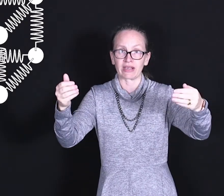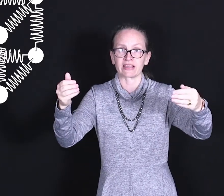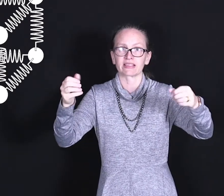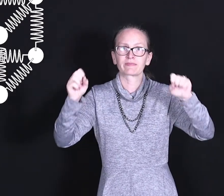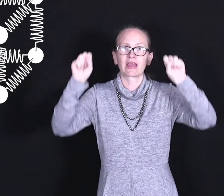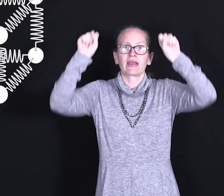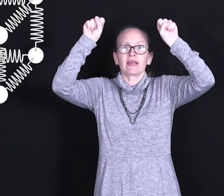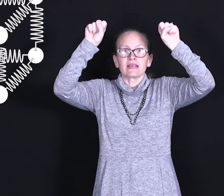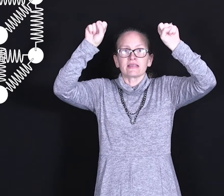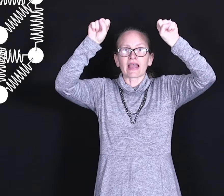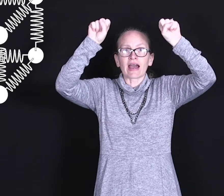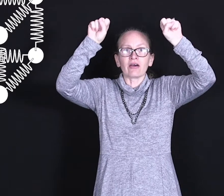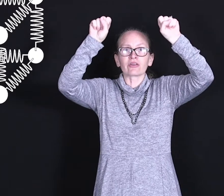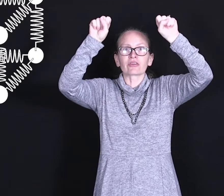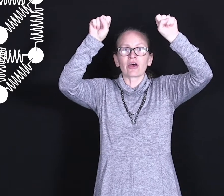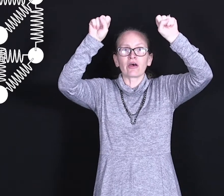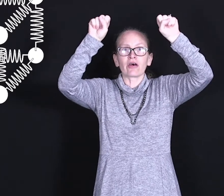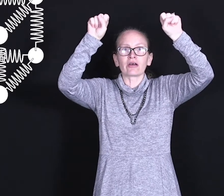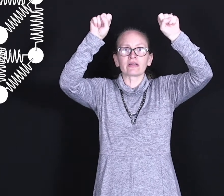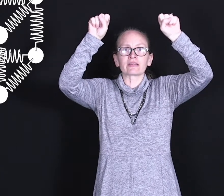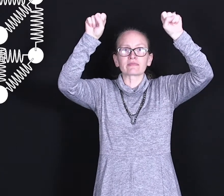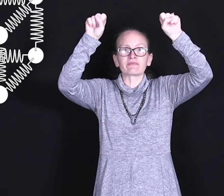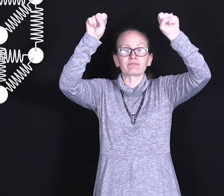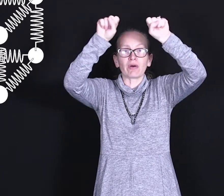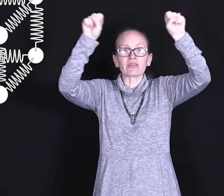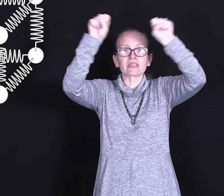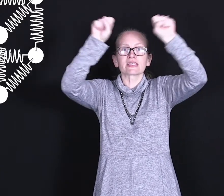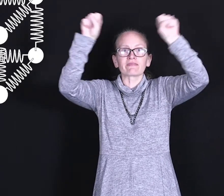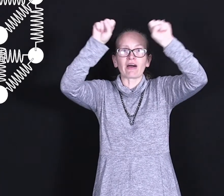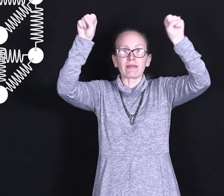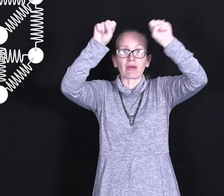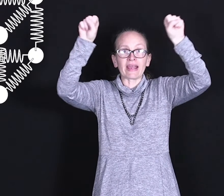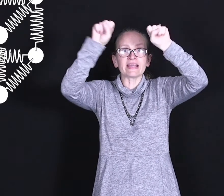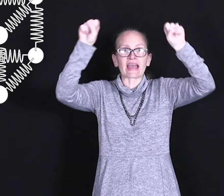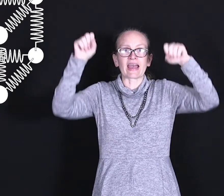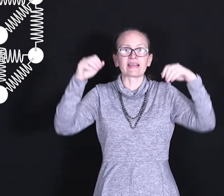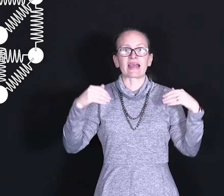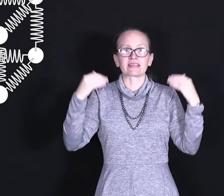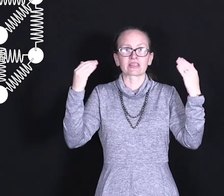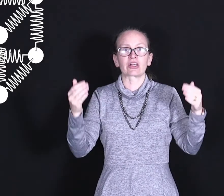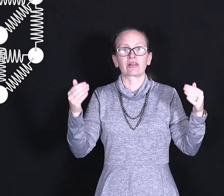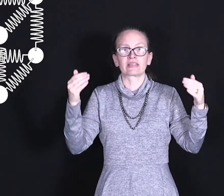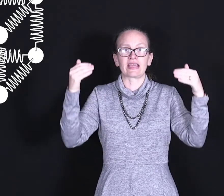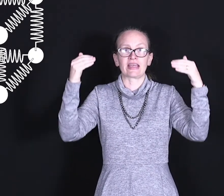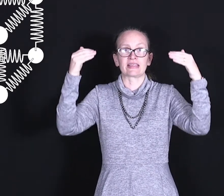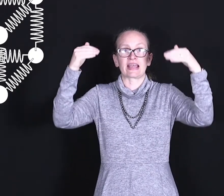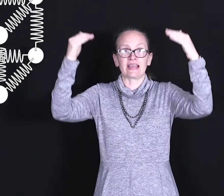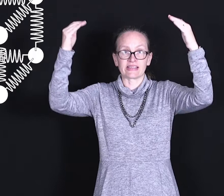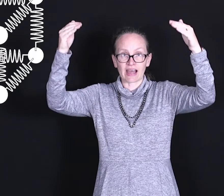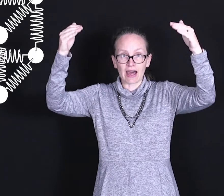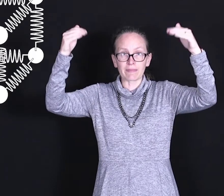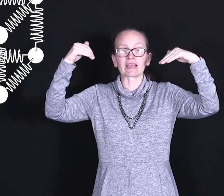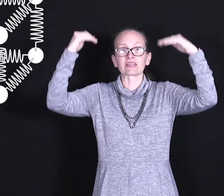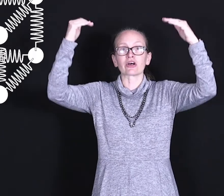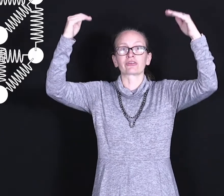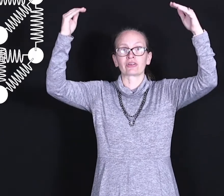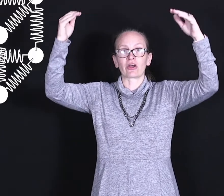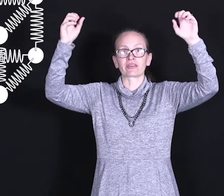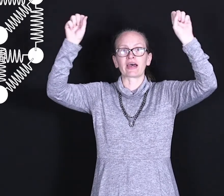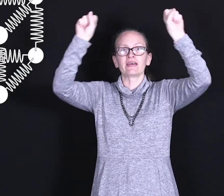springs. Now, the bonds vibrate, and as a solid is heated up and gets hotter and hotter,